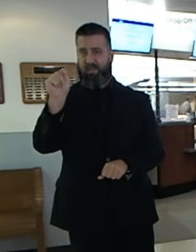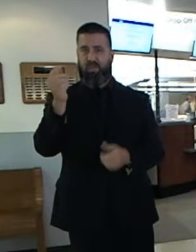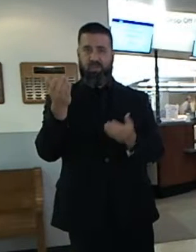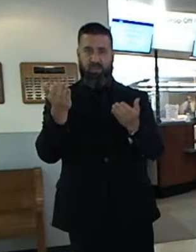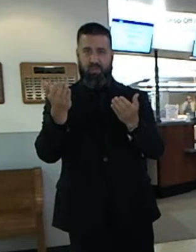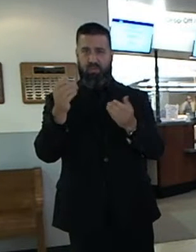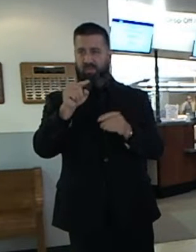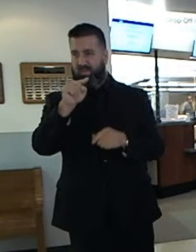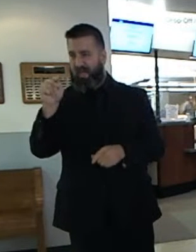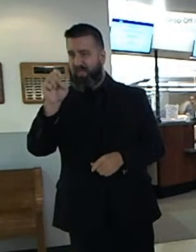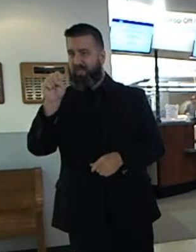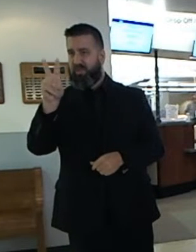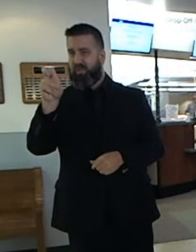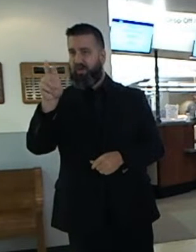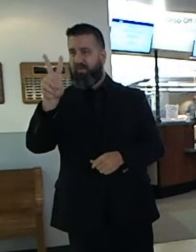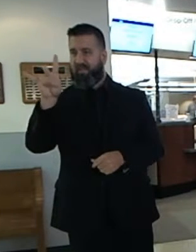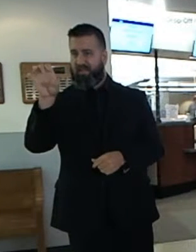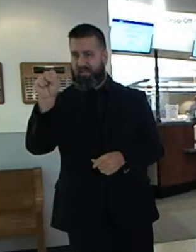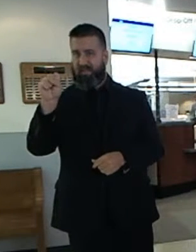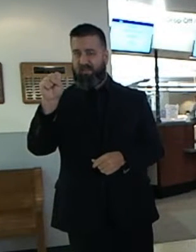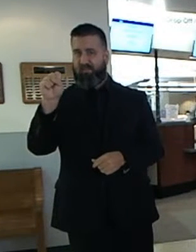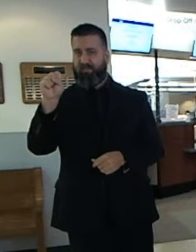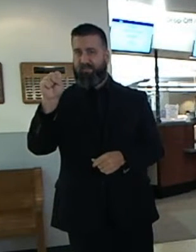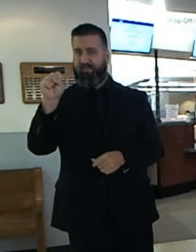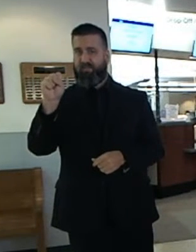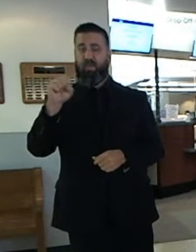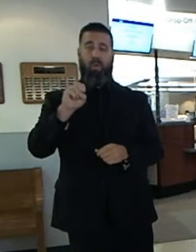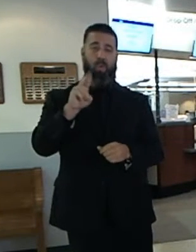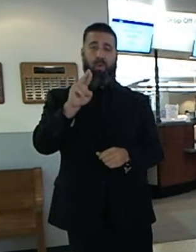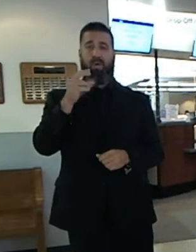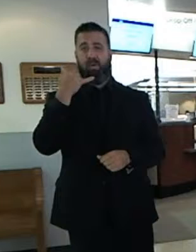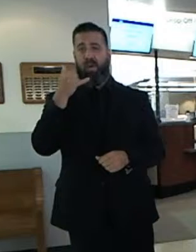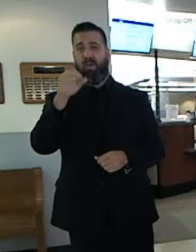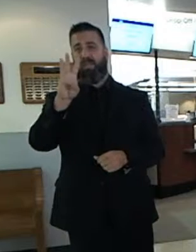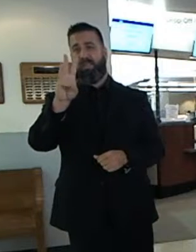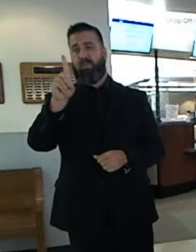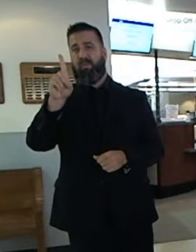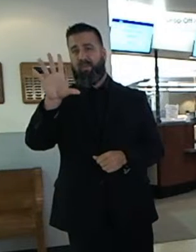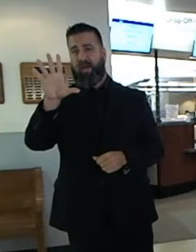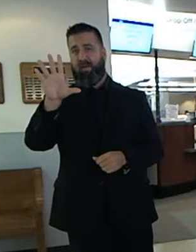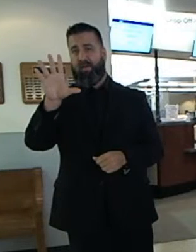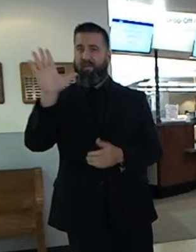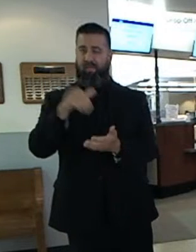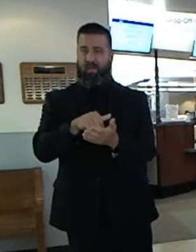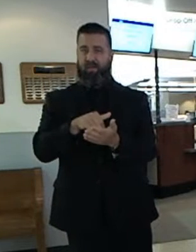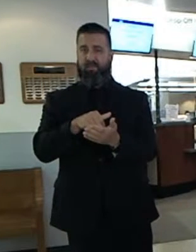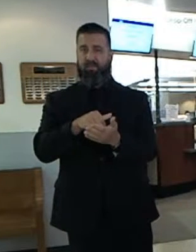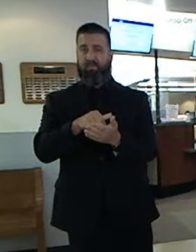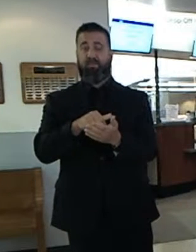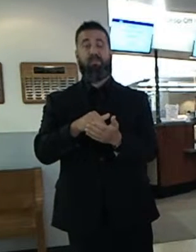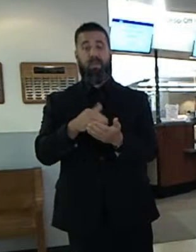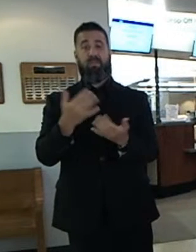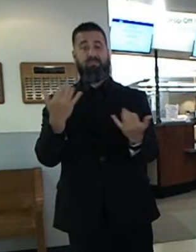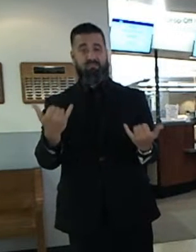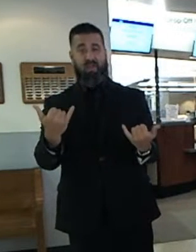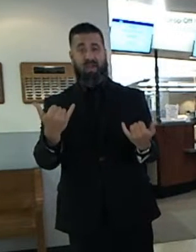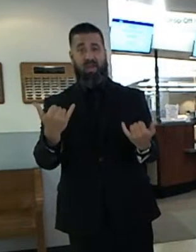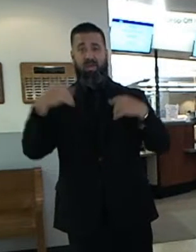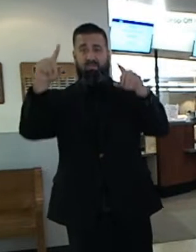314-615-5000. Plexiglass has been installed in all customer service windows, and meeting rooms are available on this